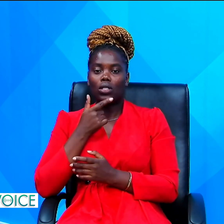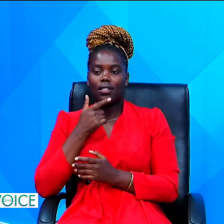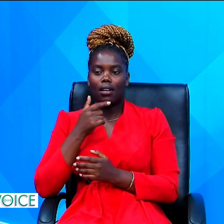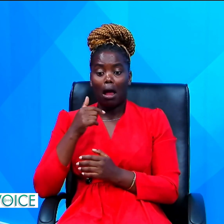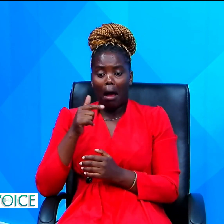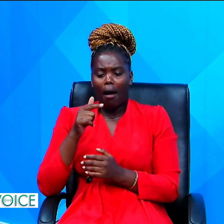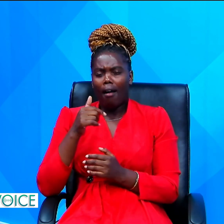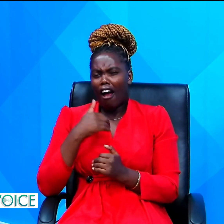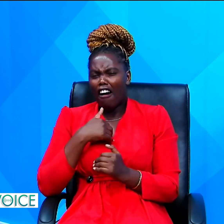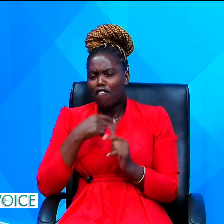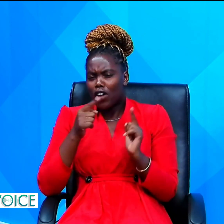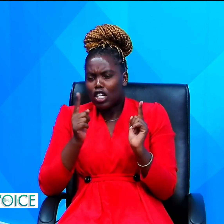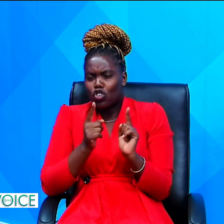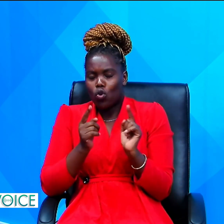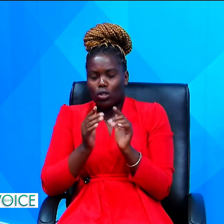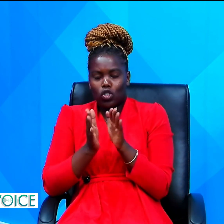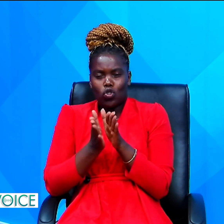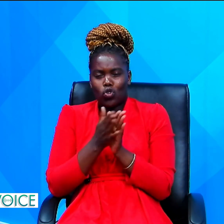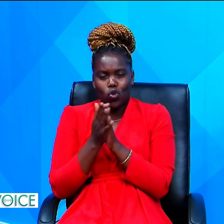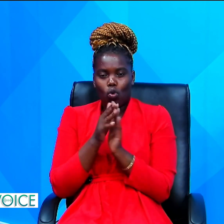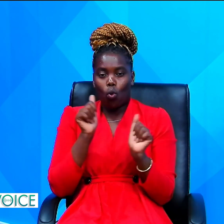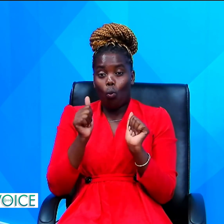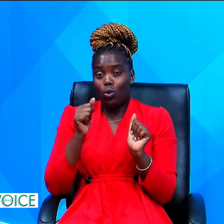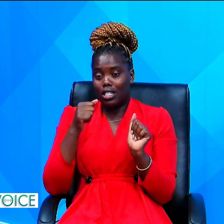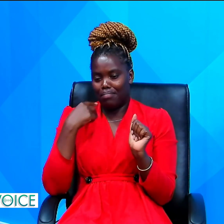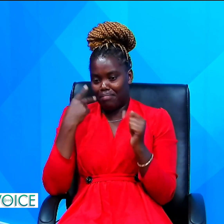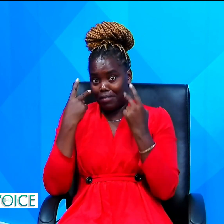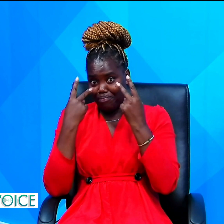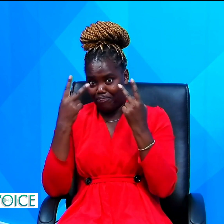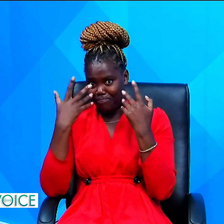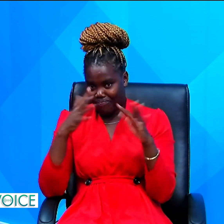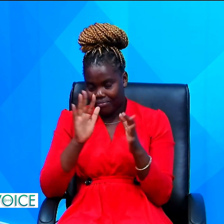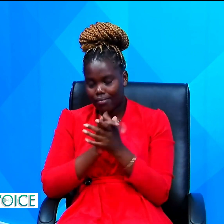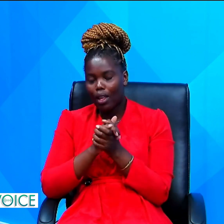and we said before the short break,